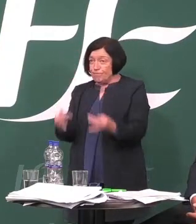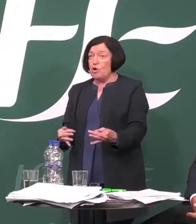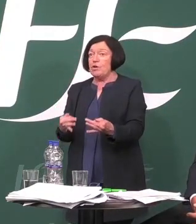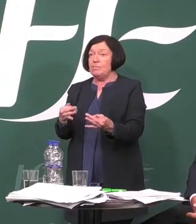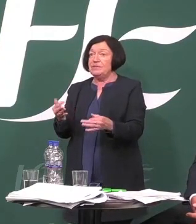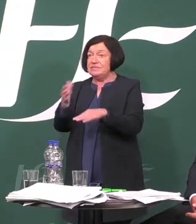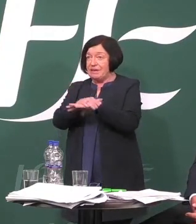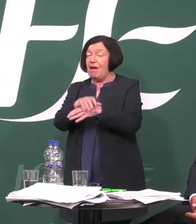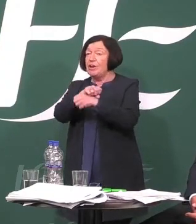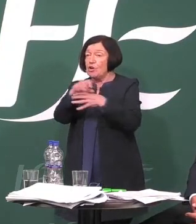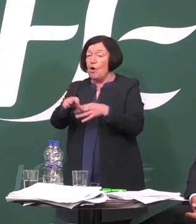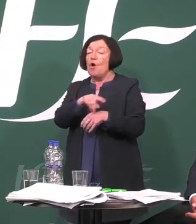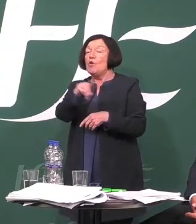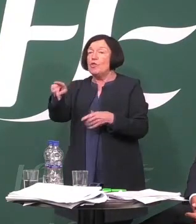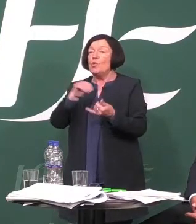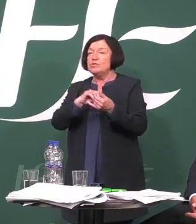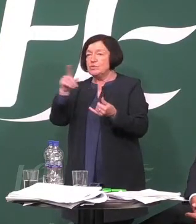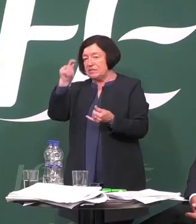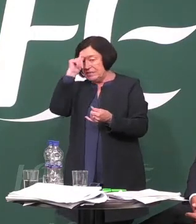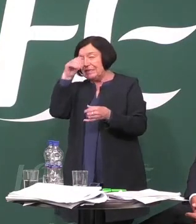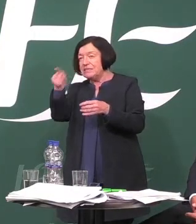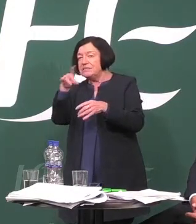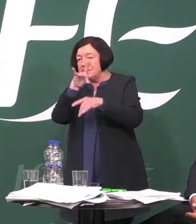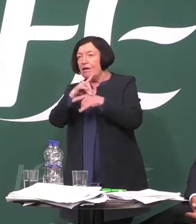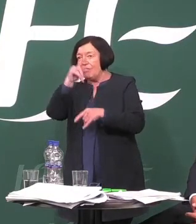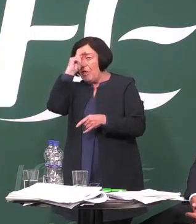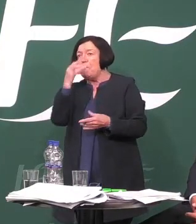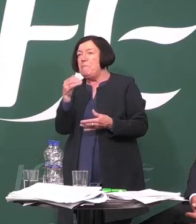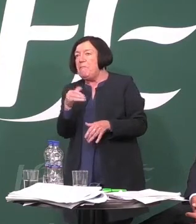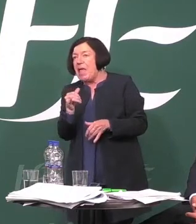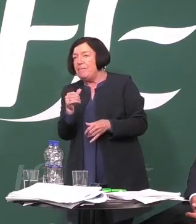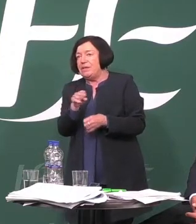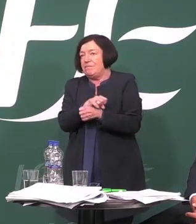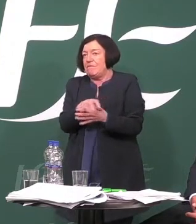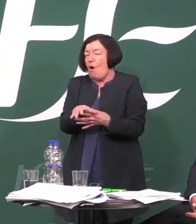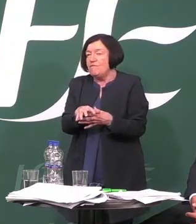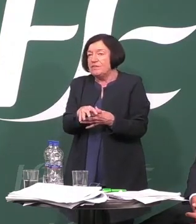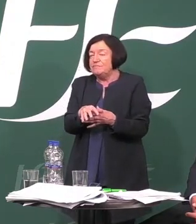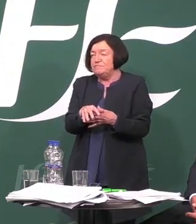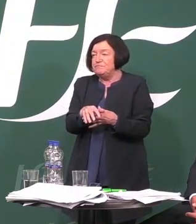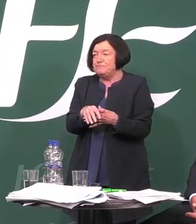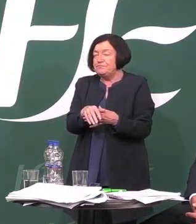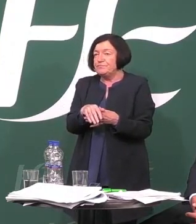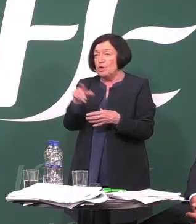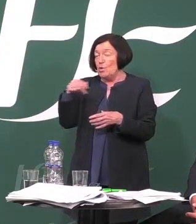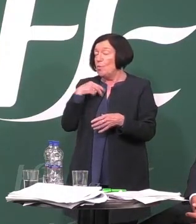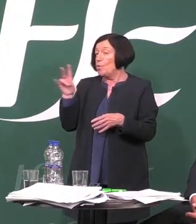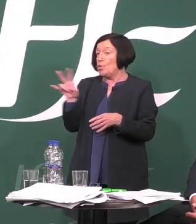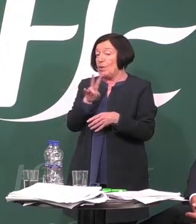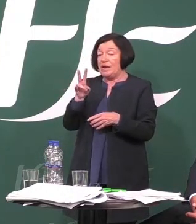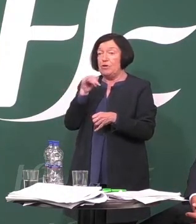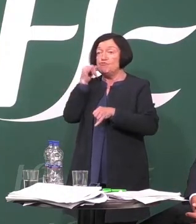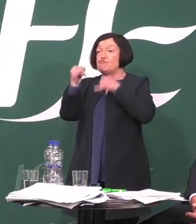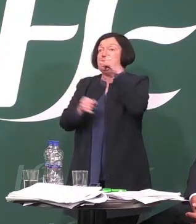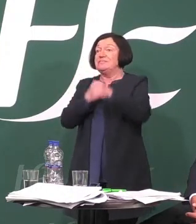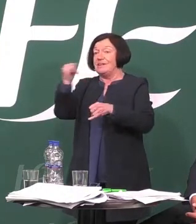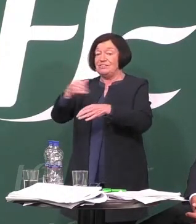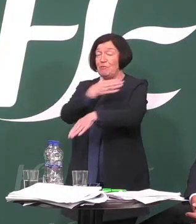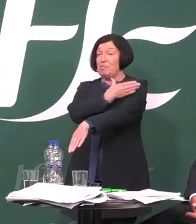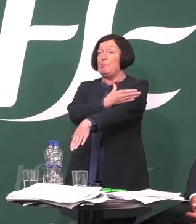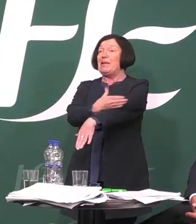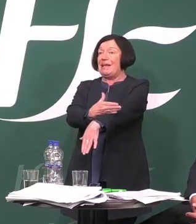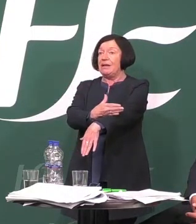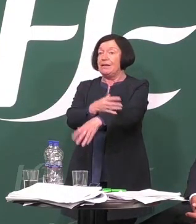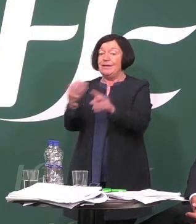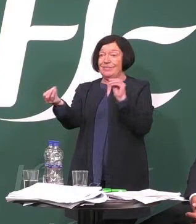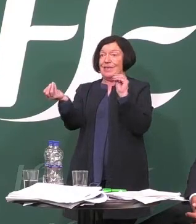with COVID or those that, in the opinion of the medical practitioner, that it was a probable cause. In fact, we've been criticised from the beginning for